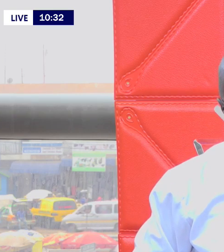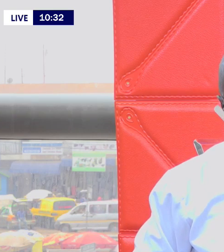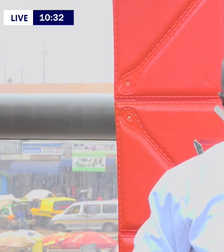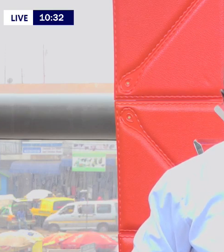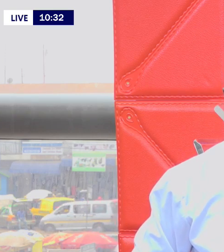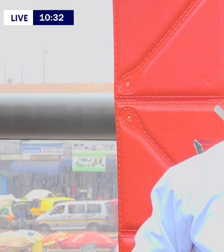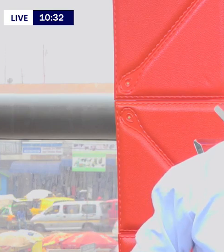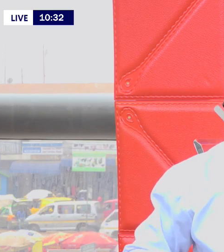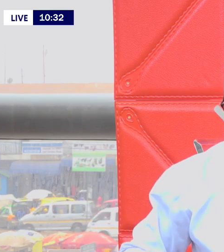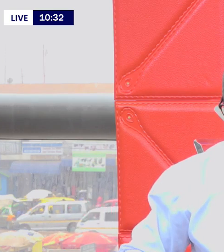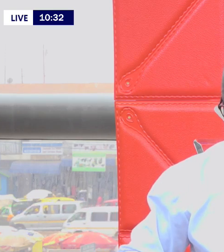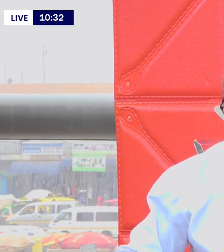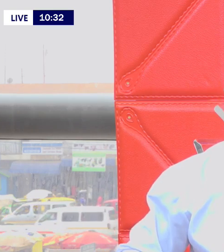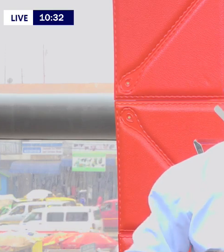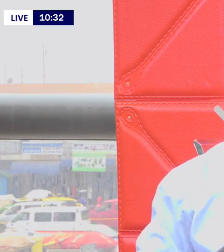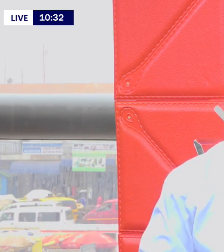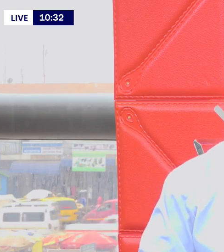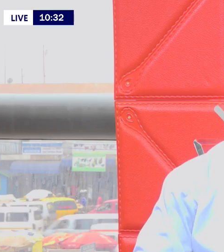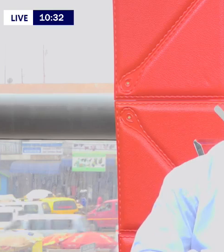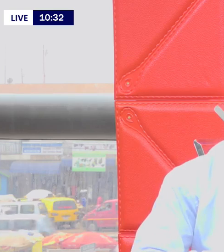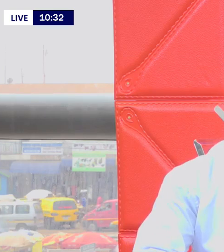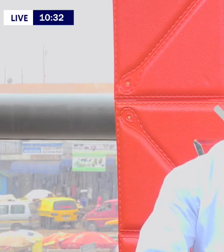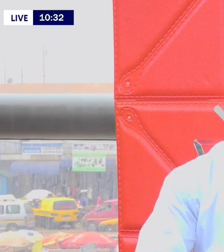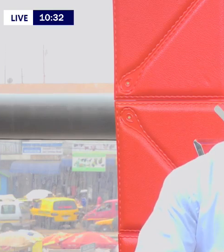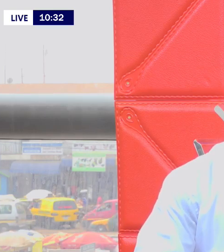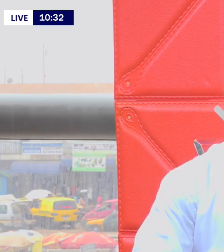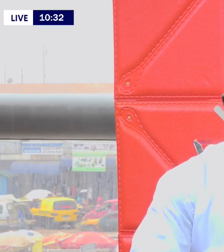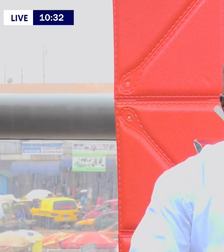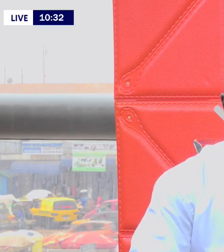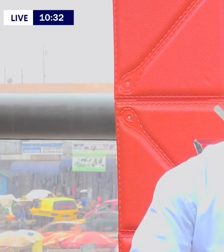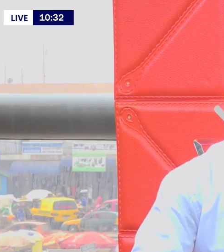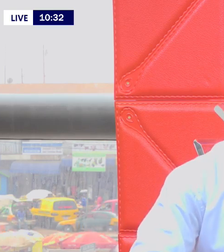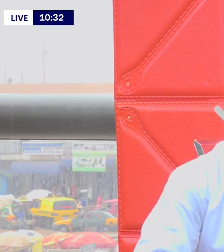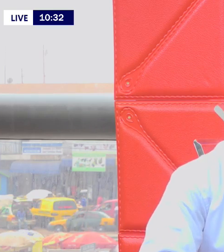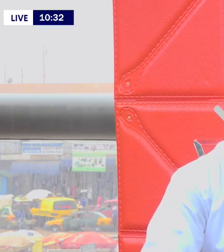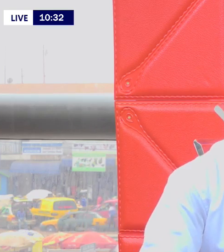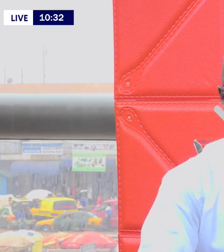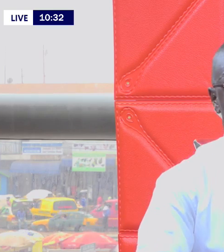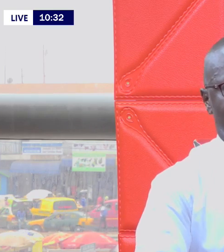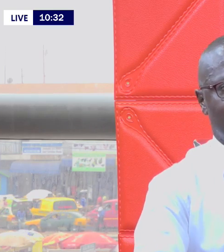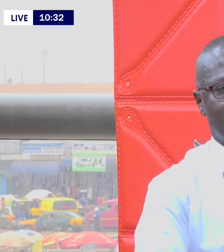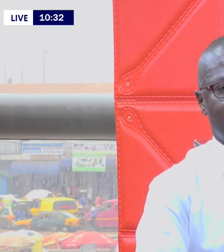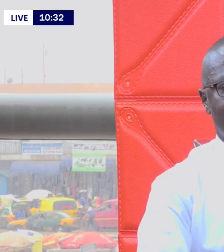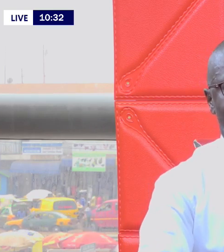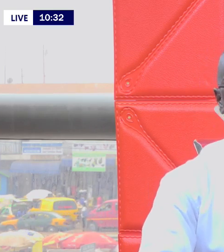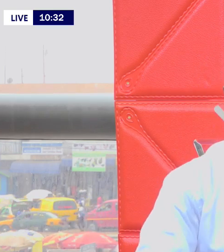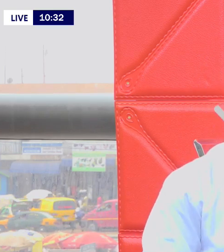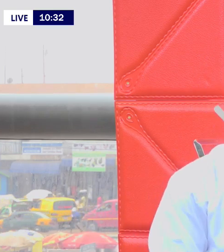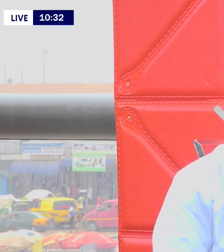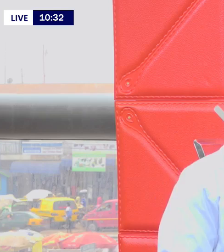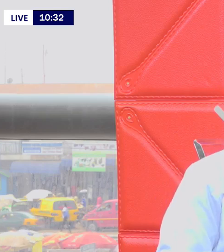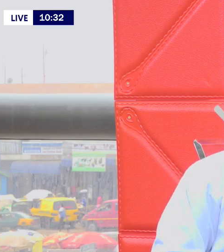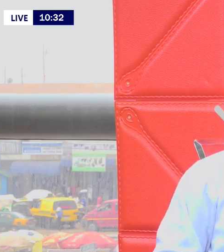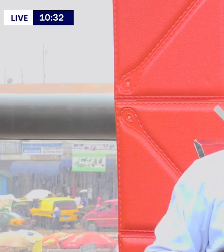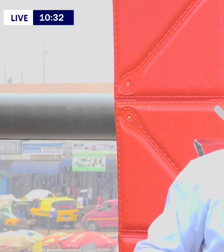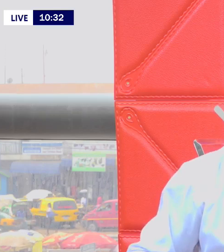nkono copy me no ndu social media platform ni nyina nso fa enti ya omodin se obe join me mu akwa ba na abrantia no pe me ne no